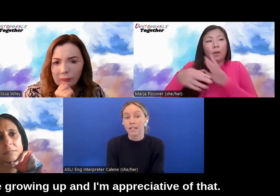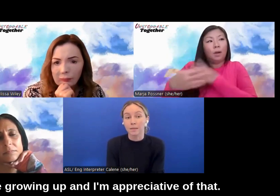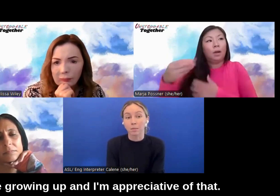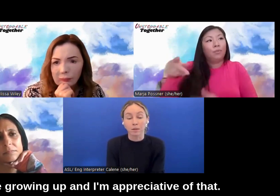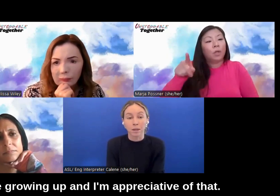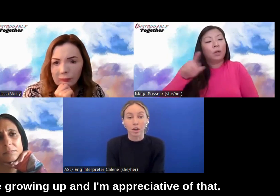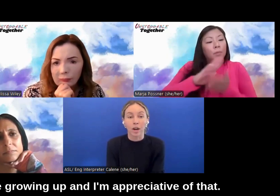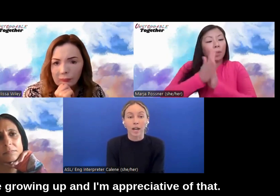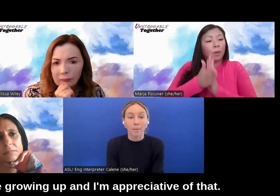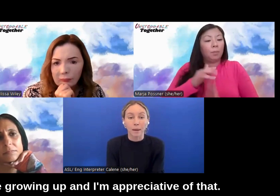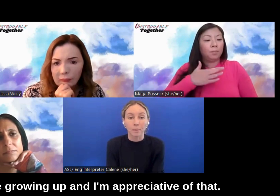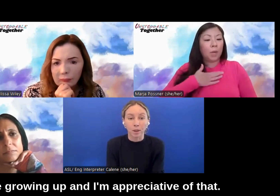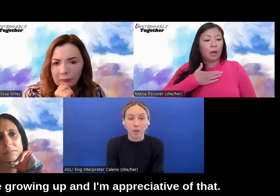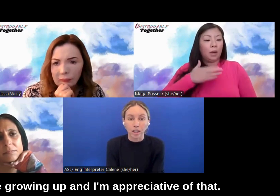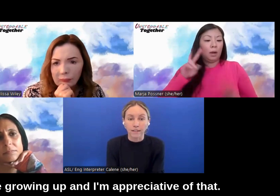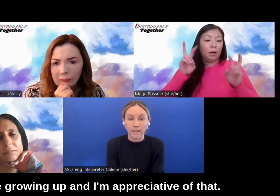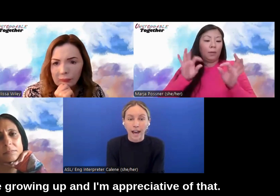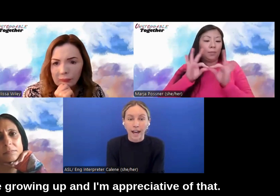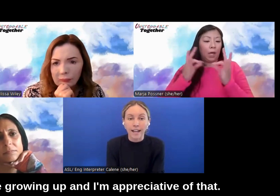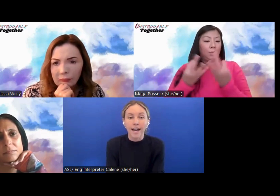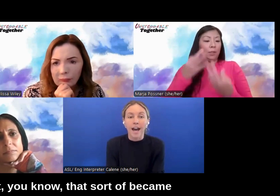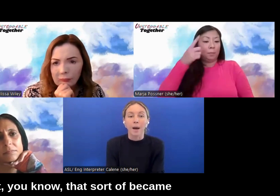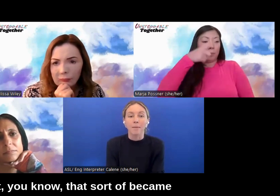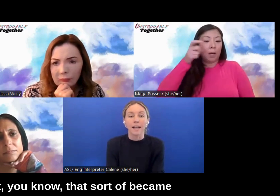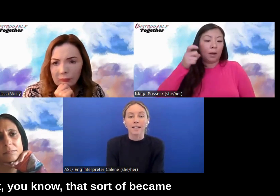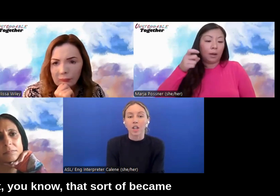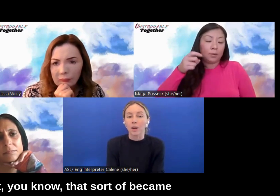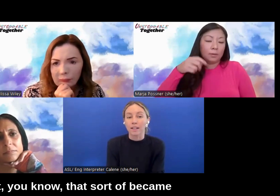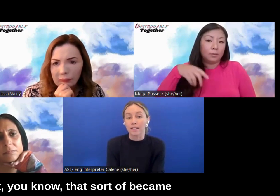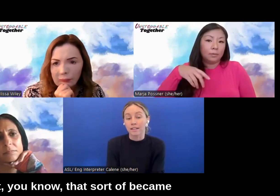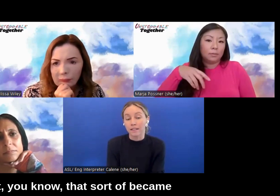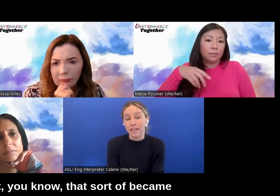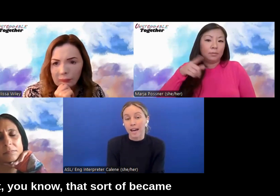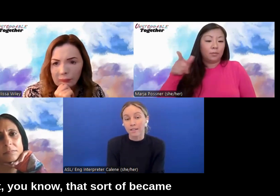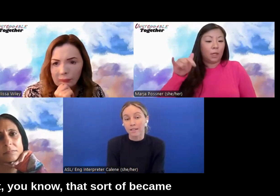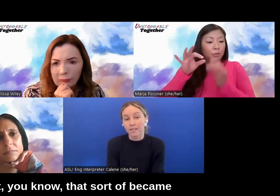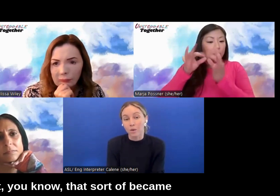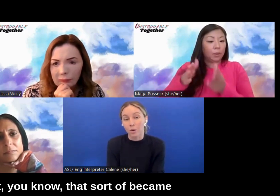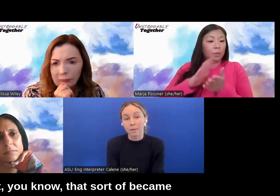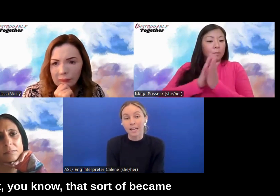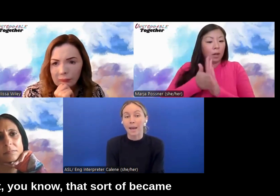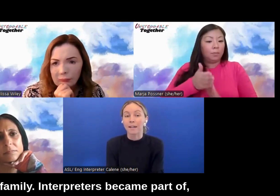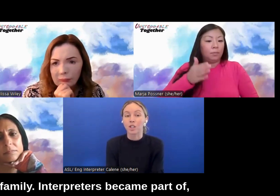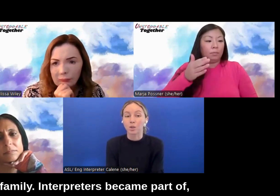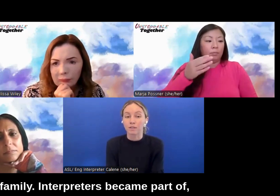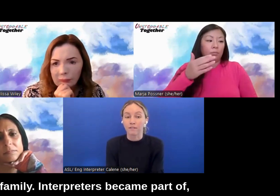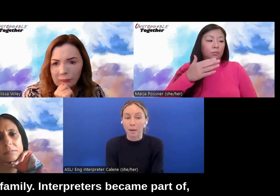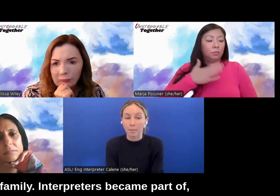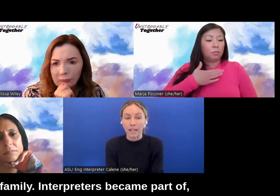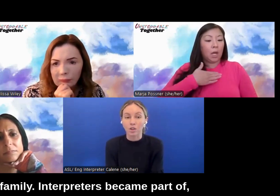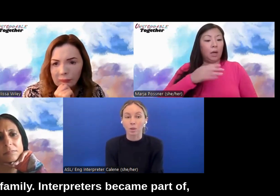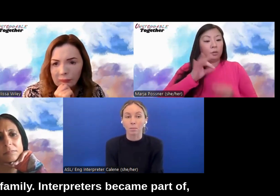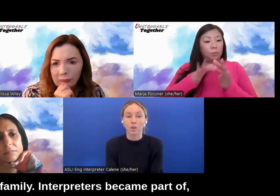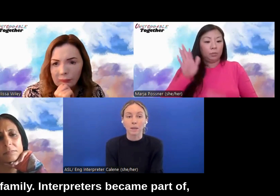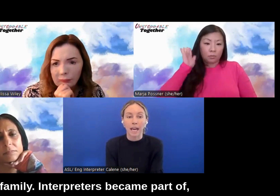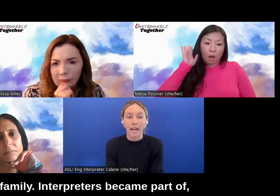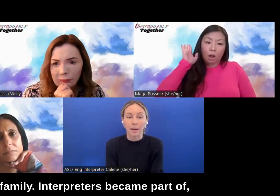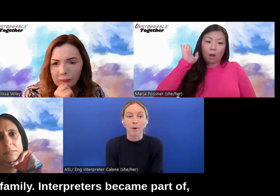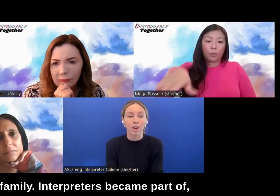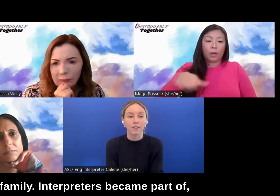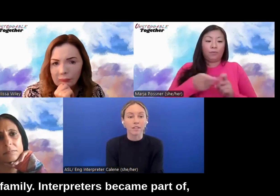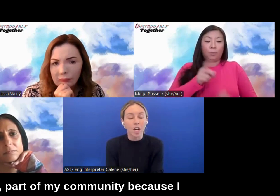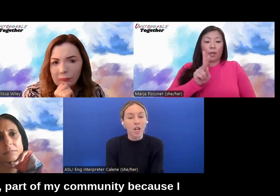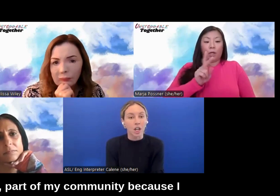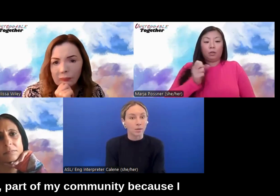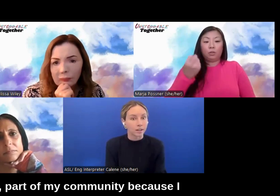just very accessible for me growing up, and I'm appreciative of that. And that, that sort of became my chosen family. Interpreters